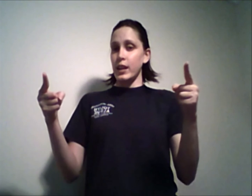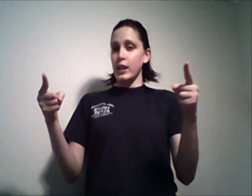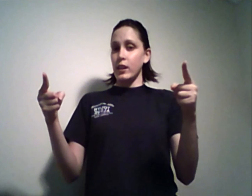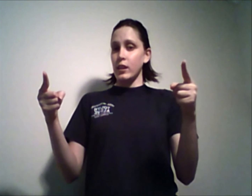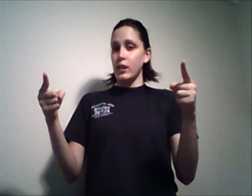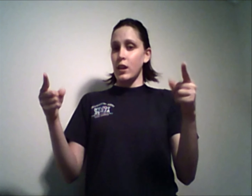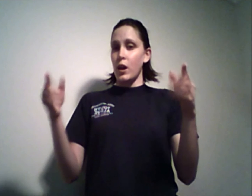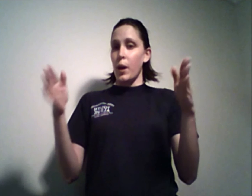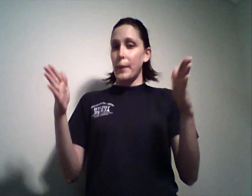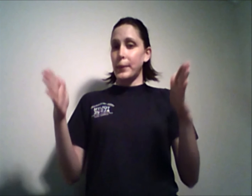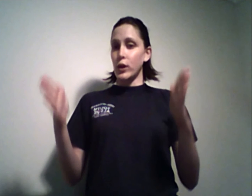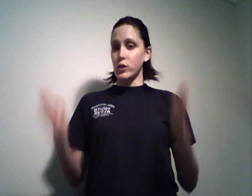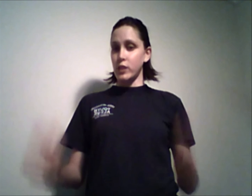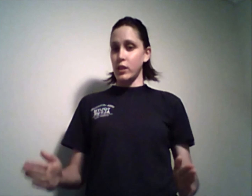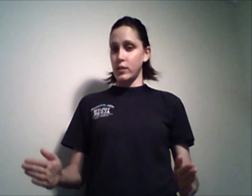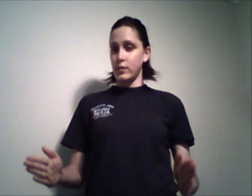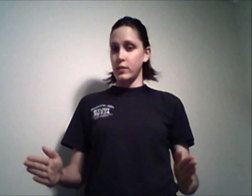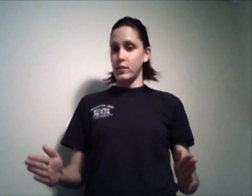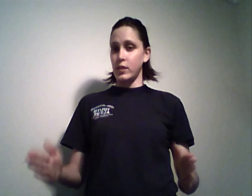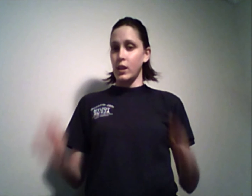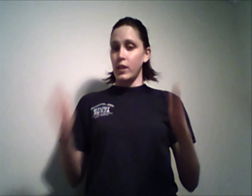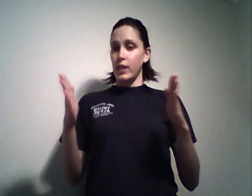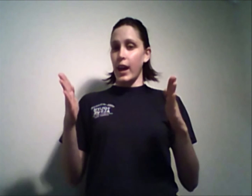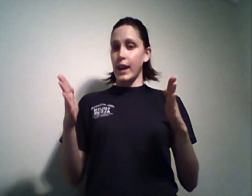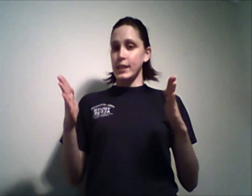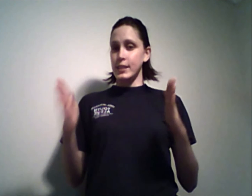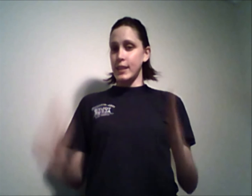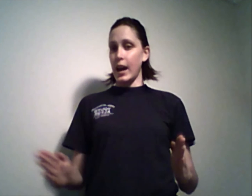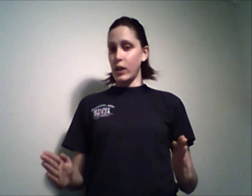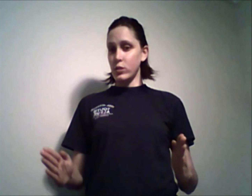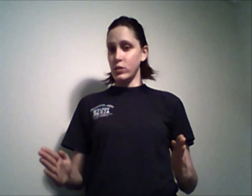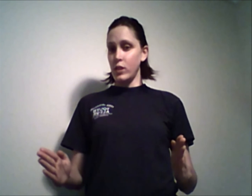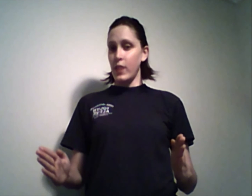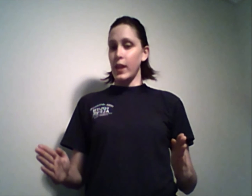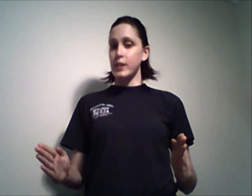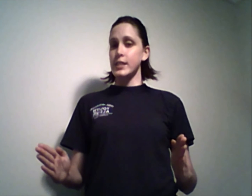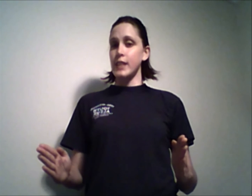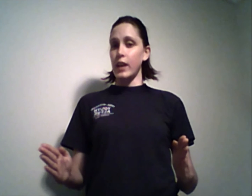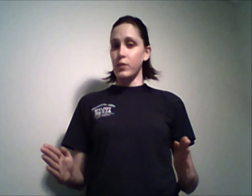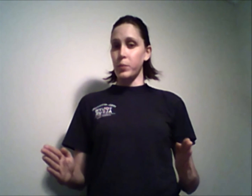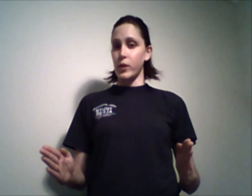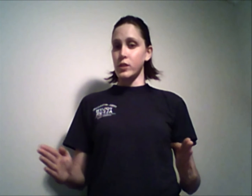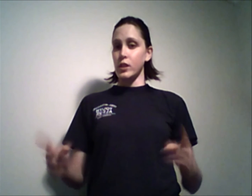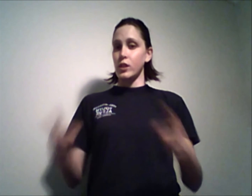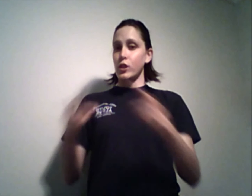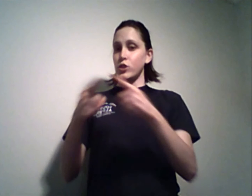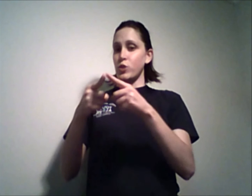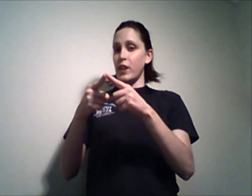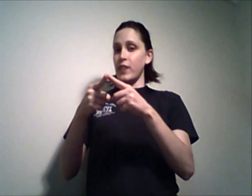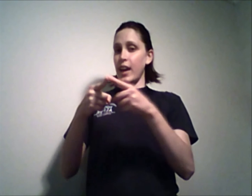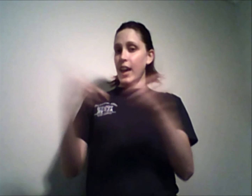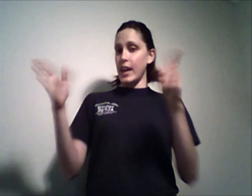separating person. The hands down, that's the sign for person. So you have